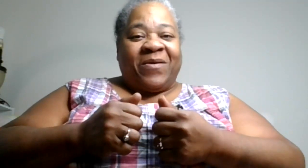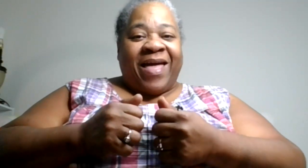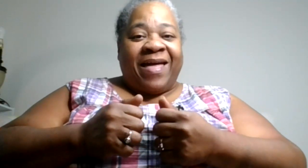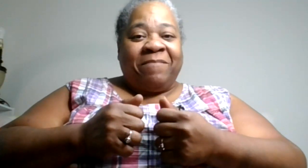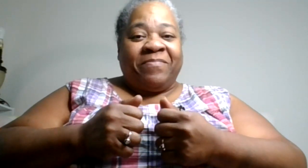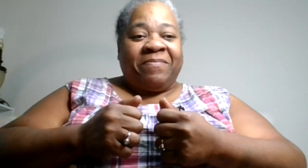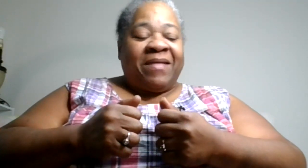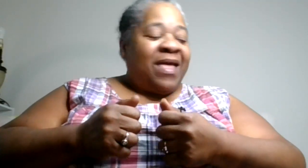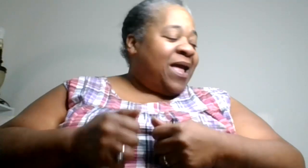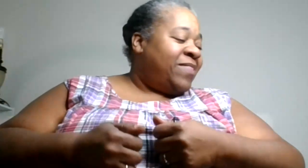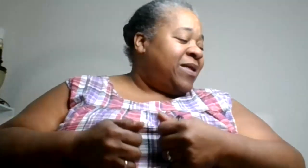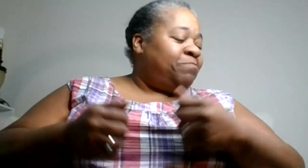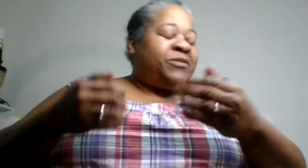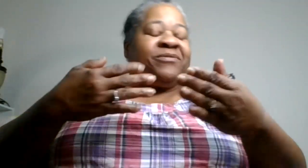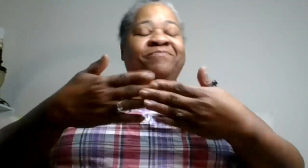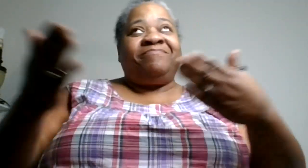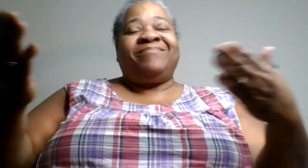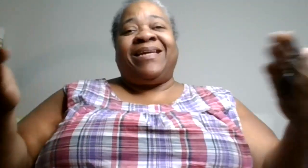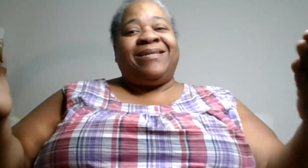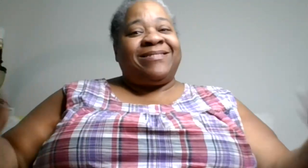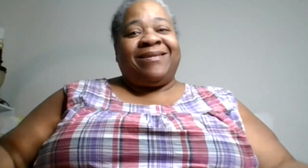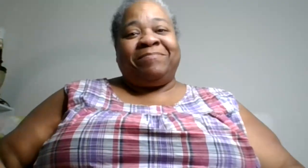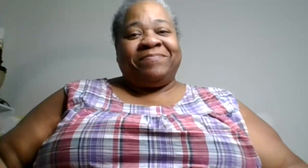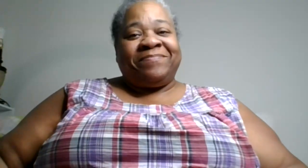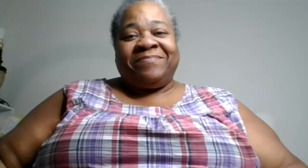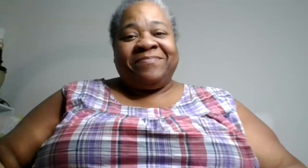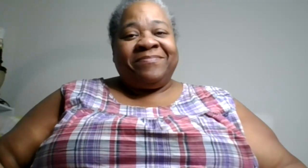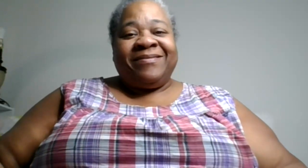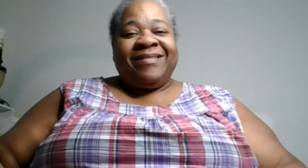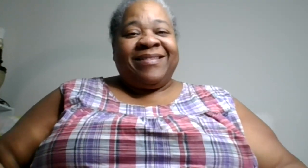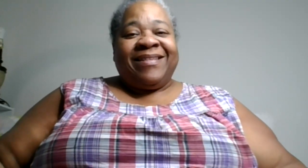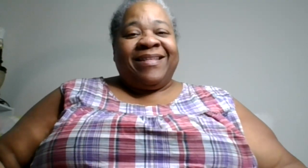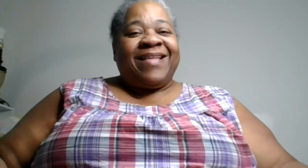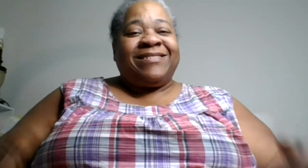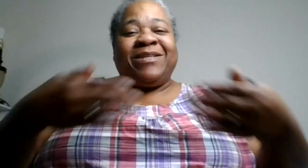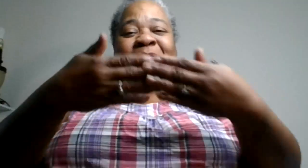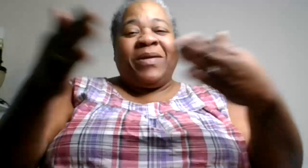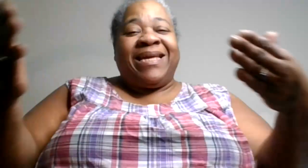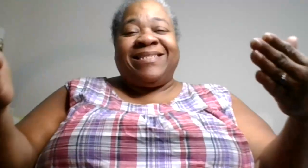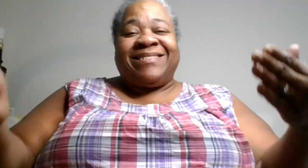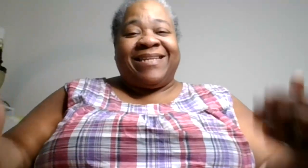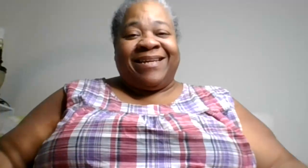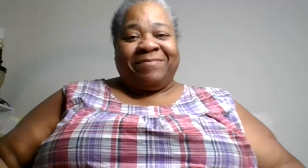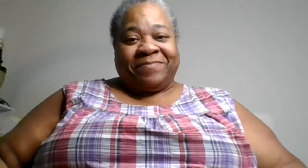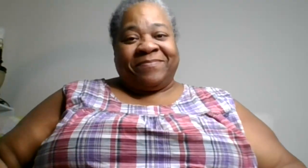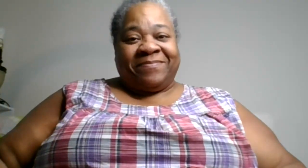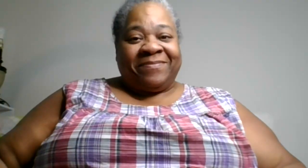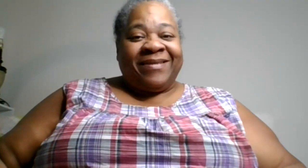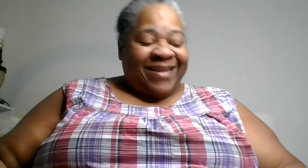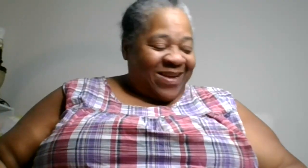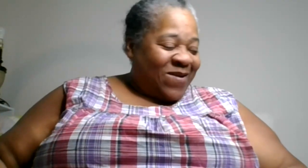Okay, and then easy. That's so easy. All